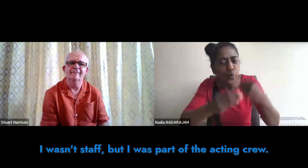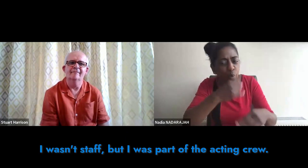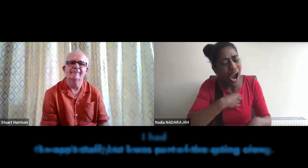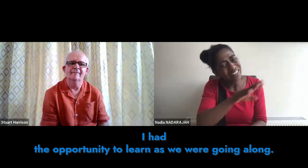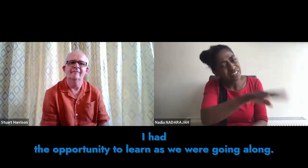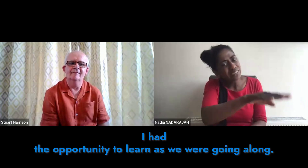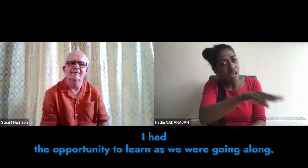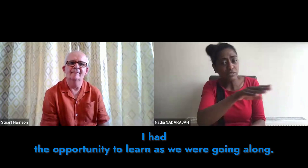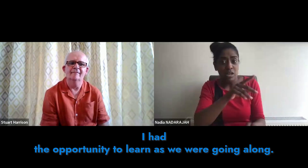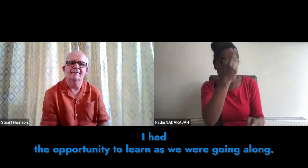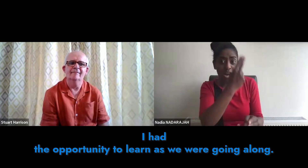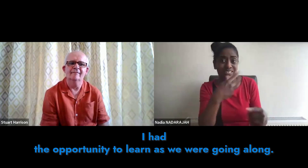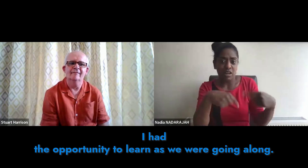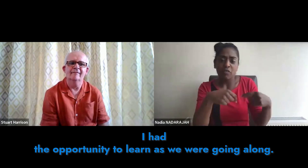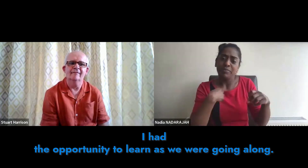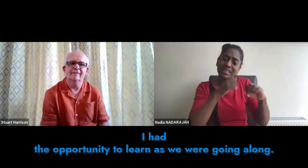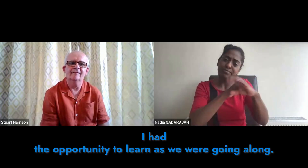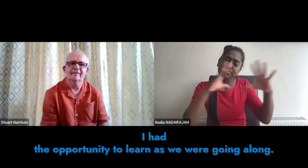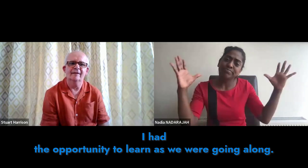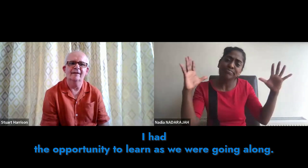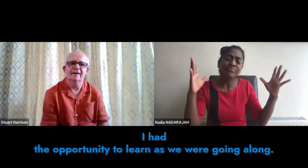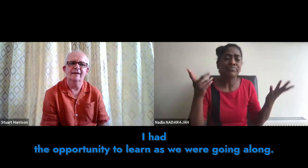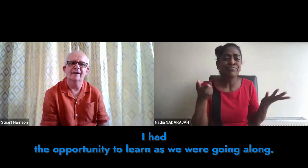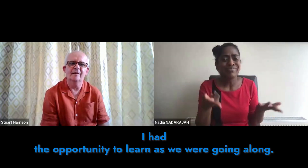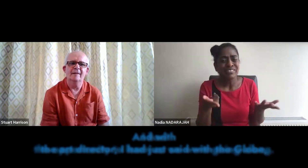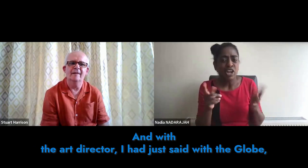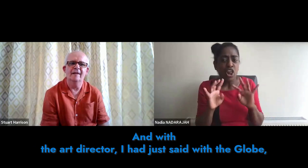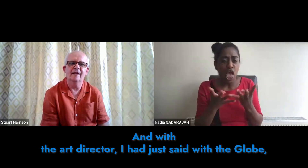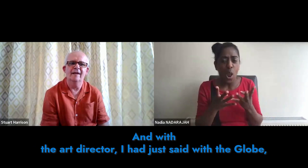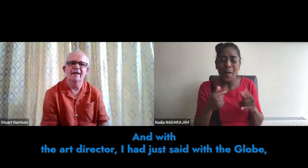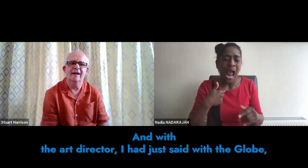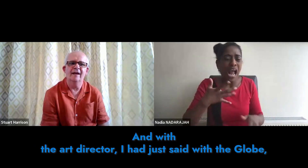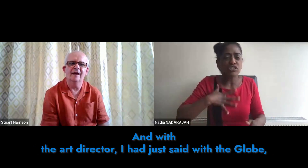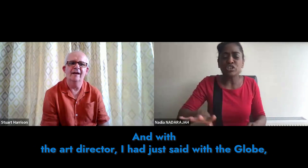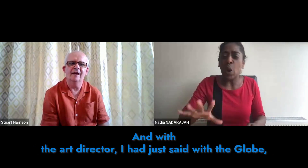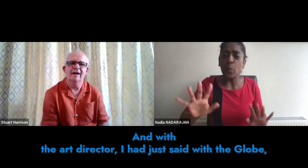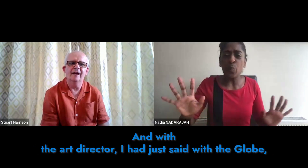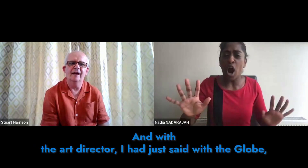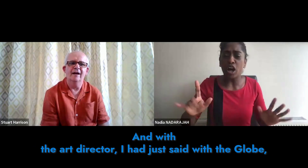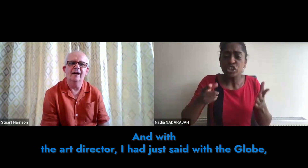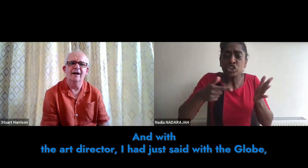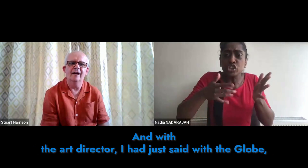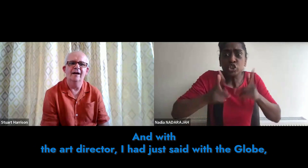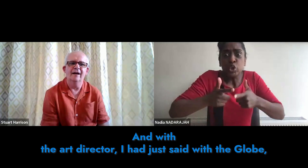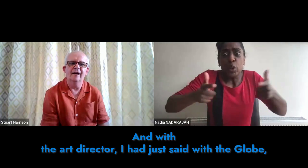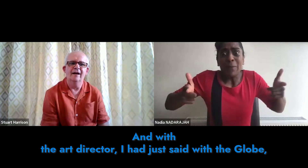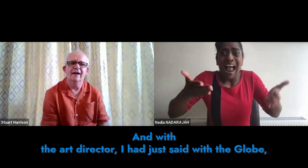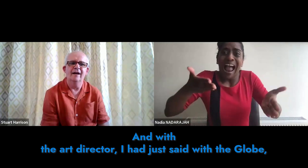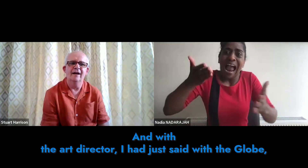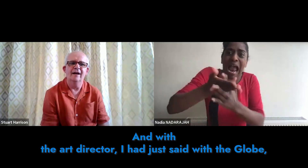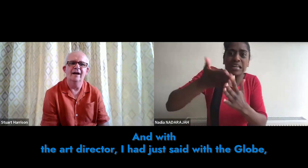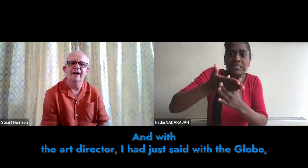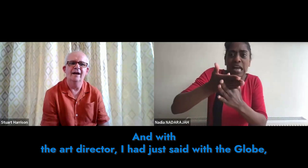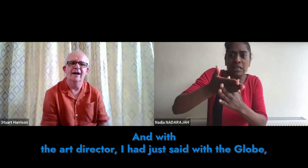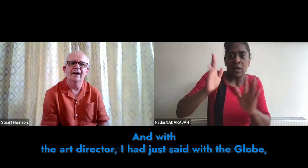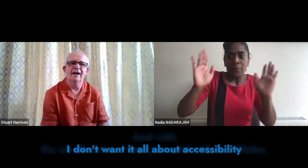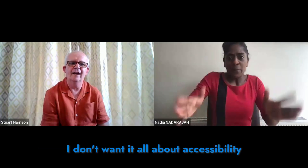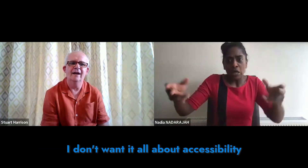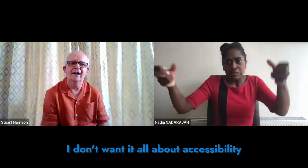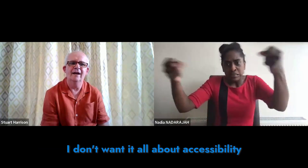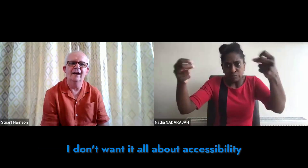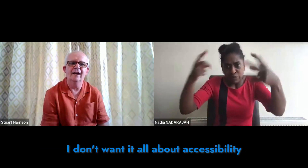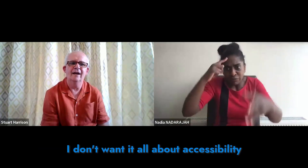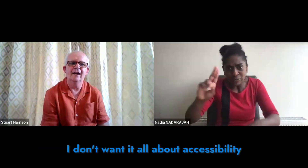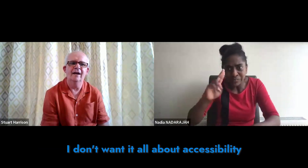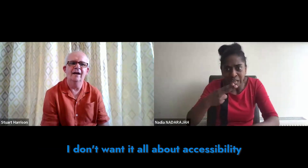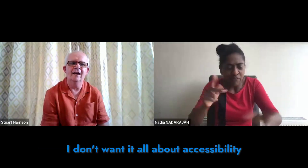acting crew. I had the opportunity to learn as we were going along. And with the art director, I had just said, with the Globe, I